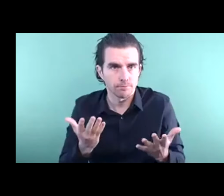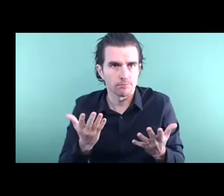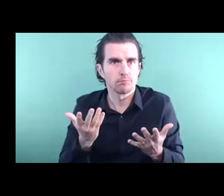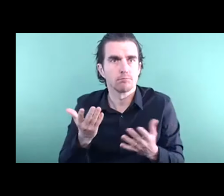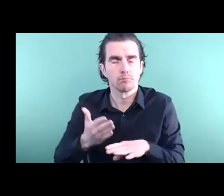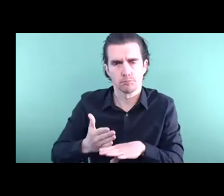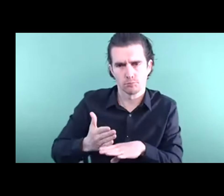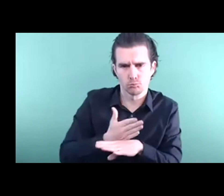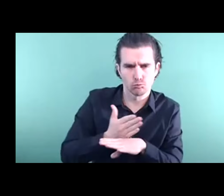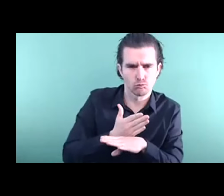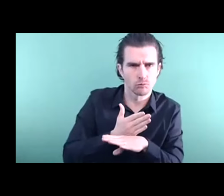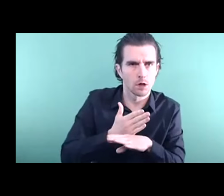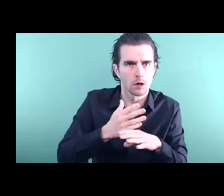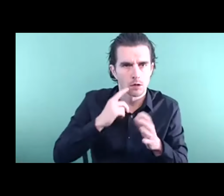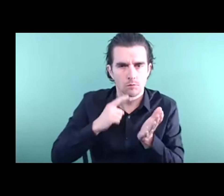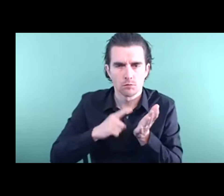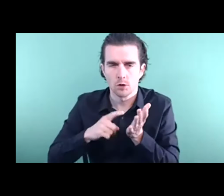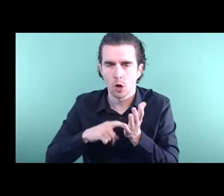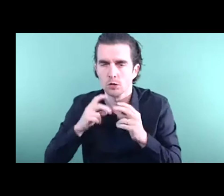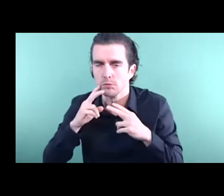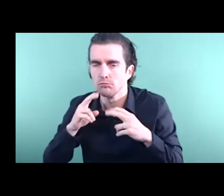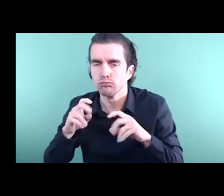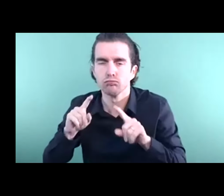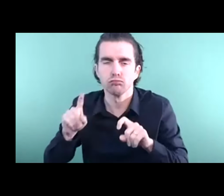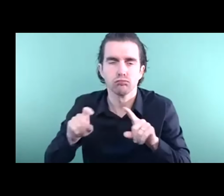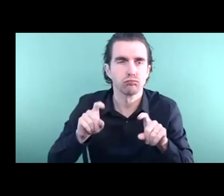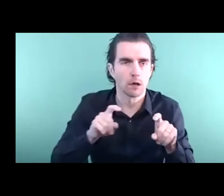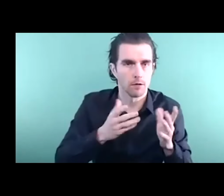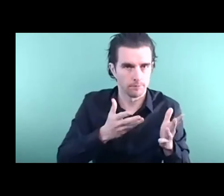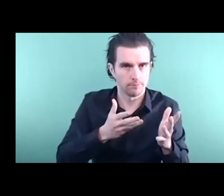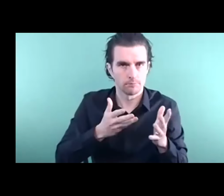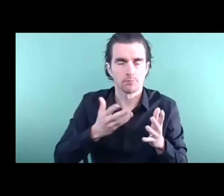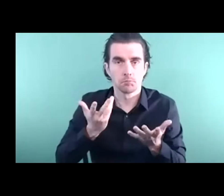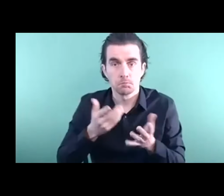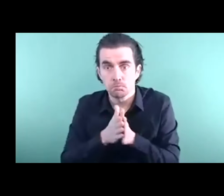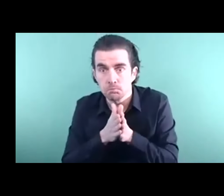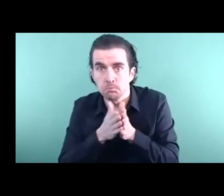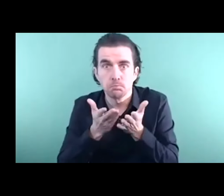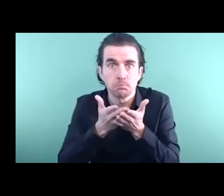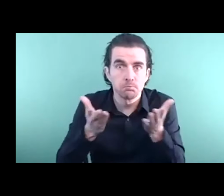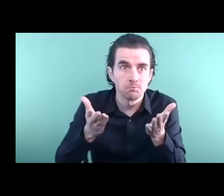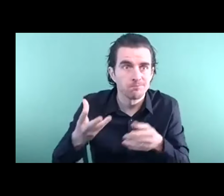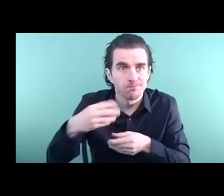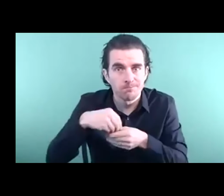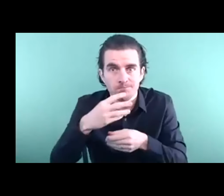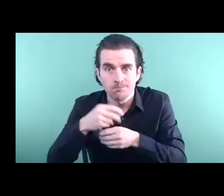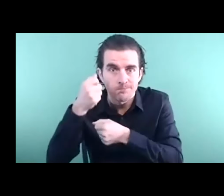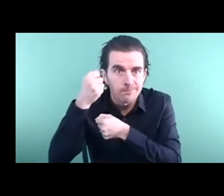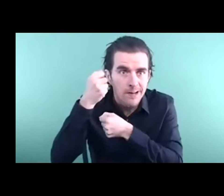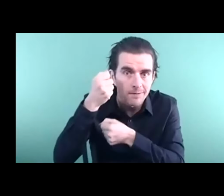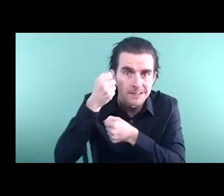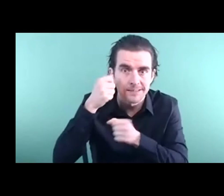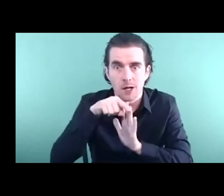researchers engage with policymakers, but we're looking at that not from the perspective of academic researchers, but